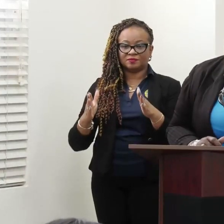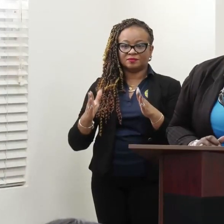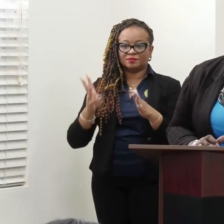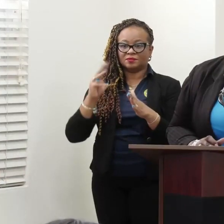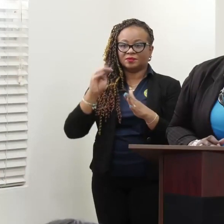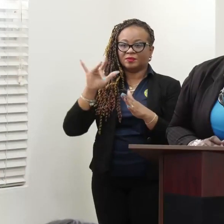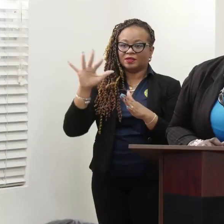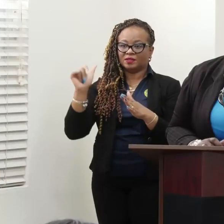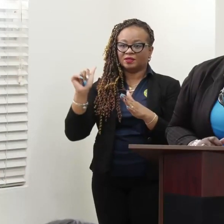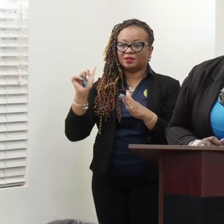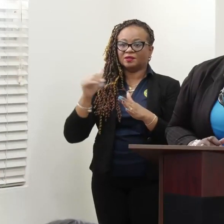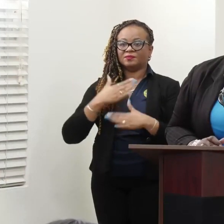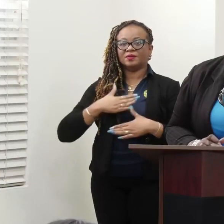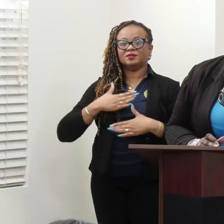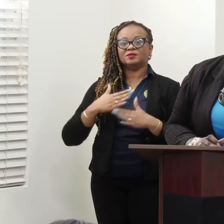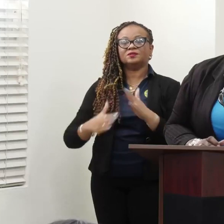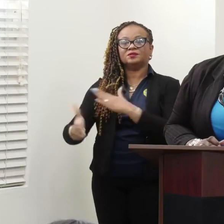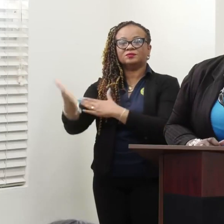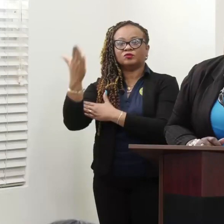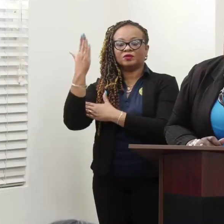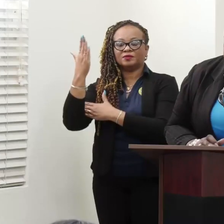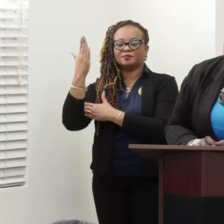Media, a pleasant good morning.